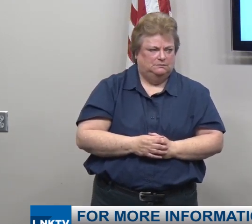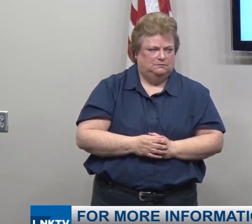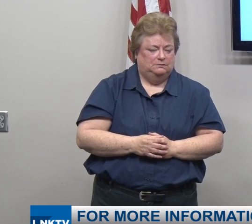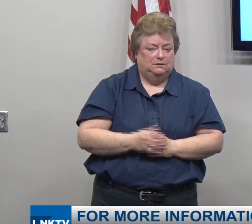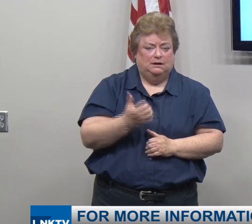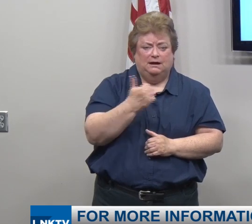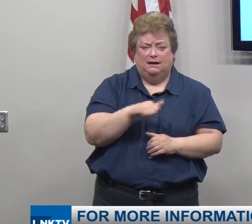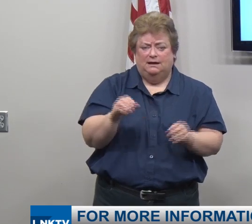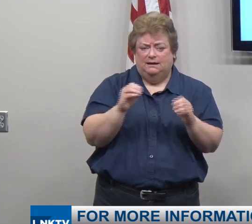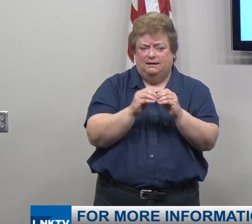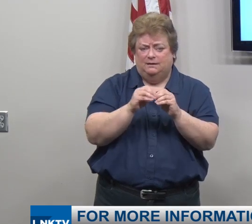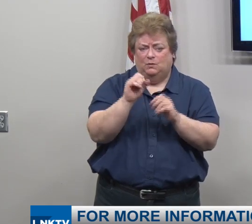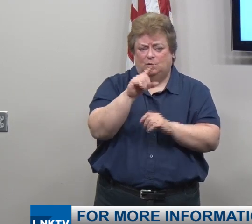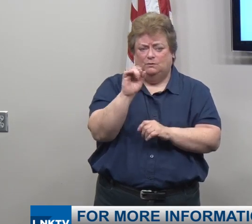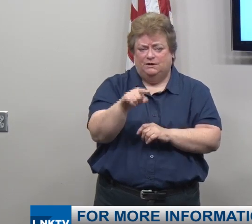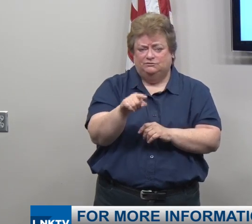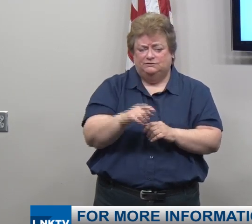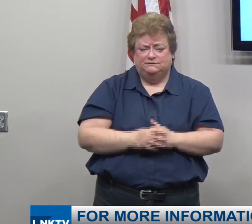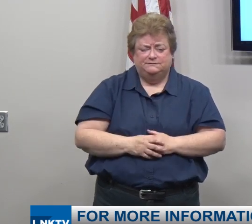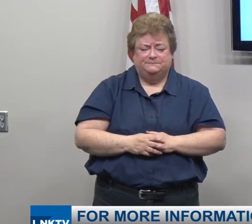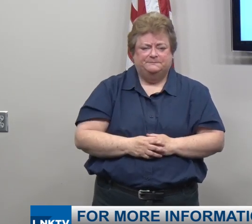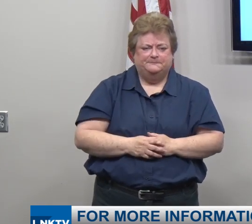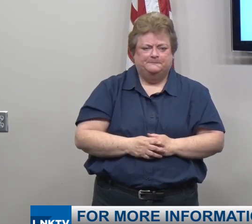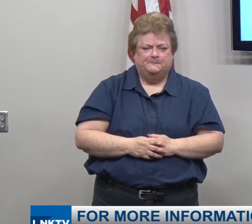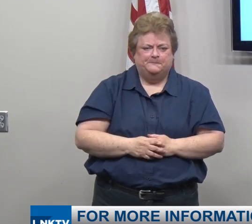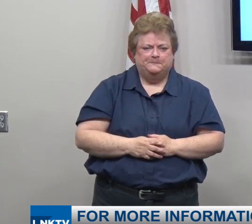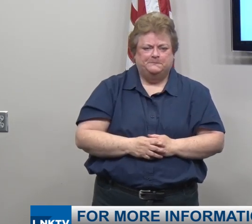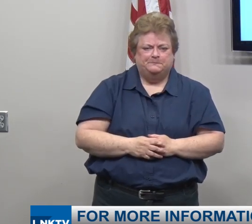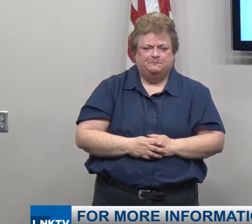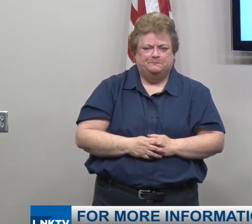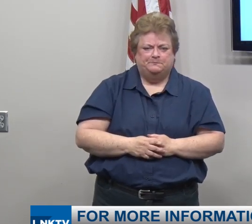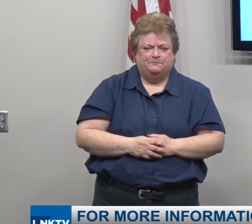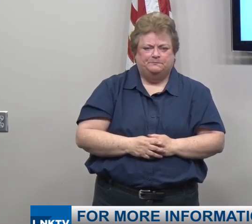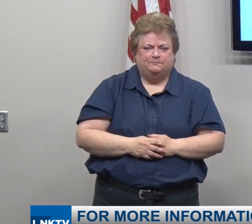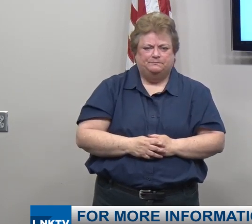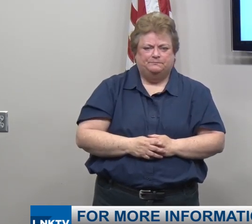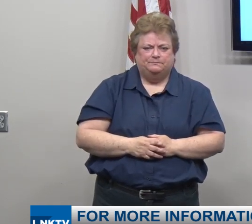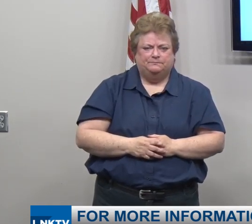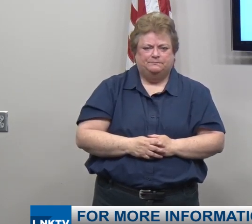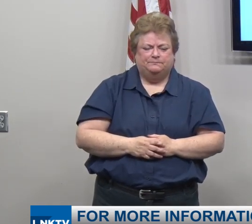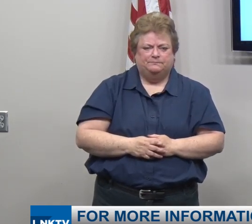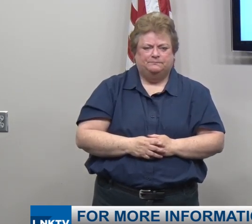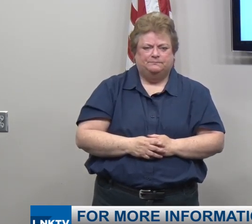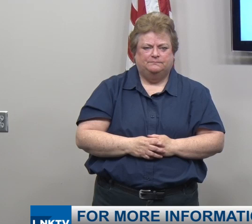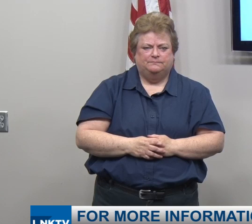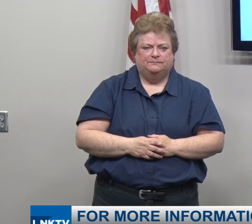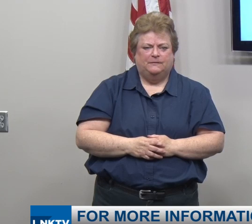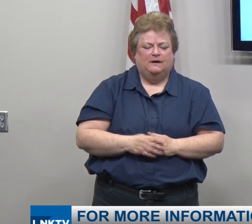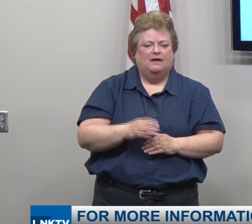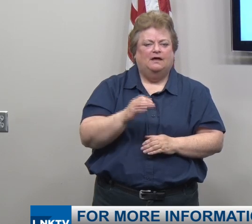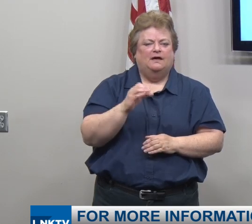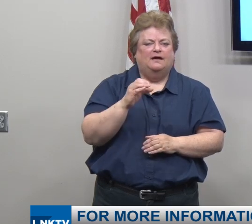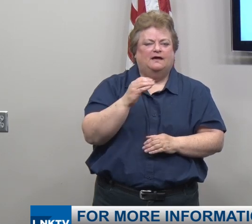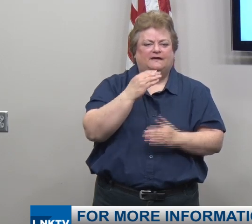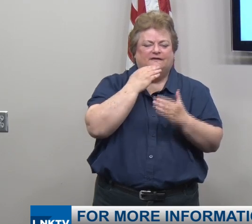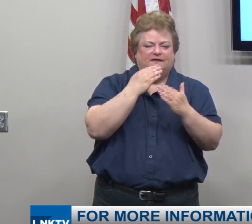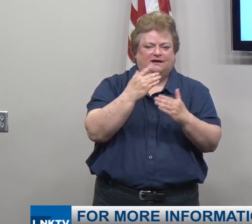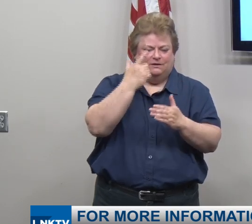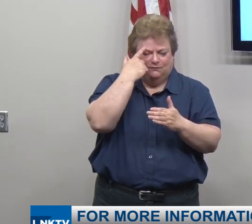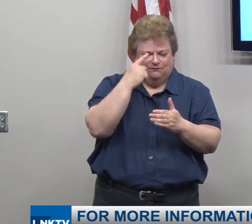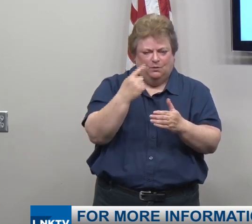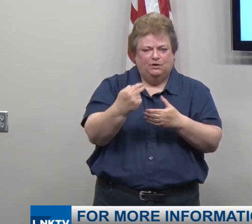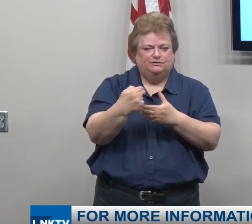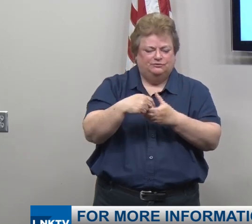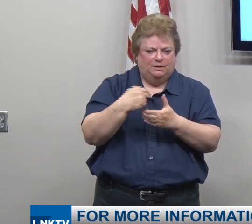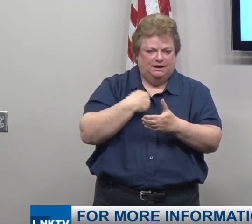Are there any more questions? All All right. Well, if not, thank you so much for tuning in. We